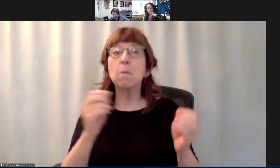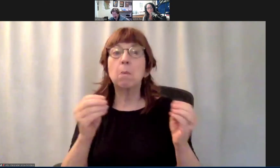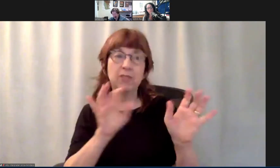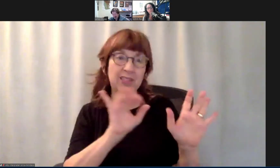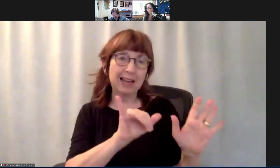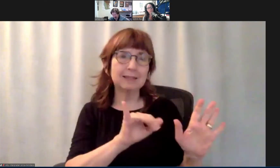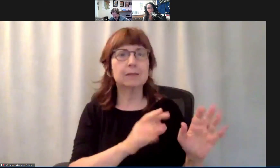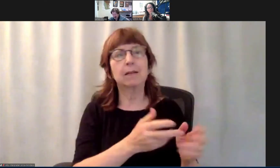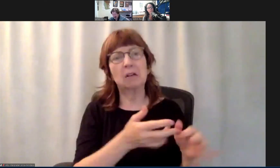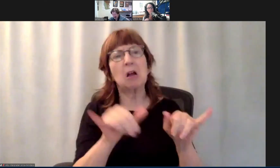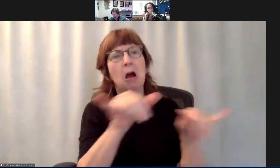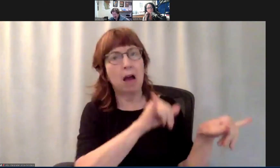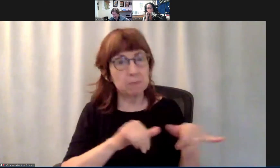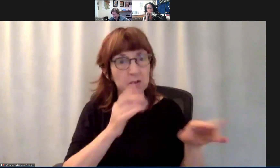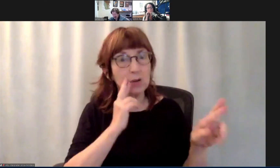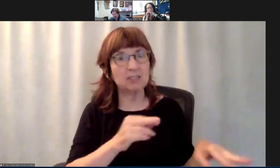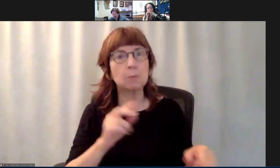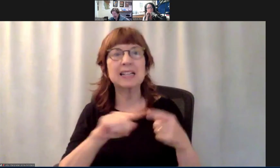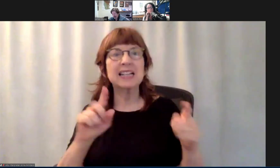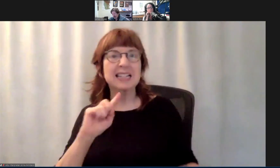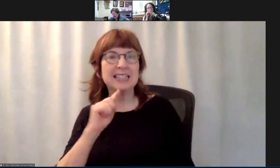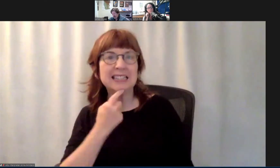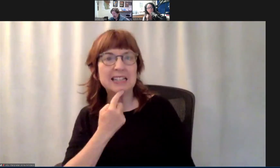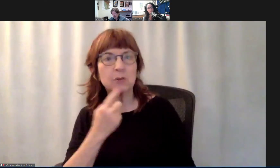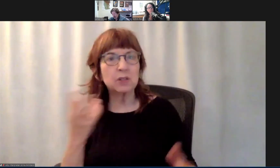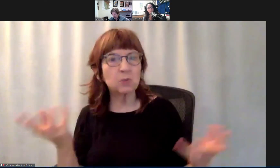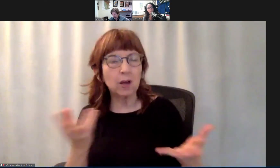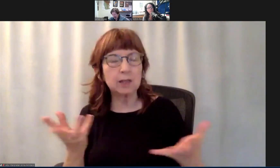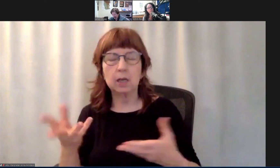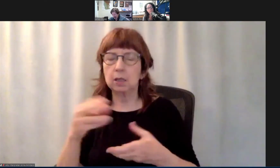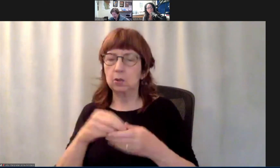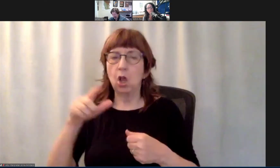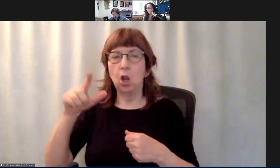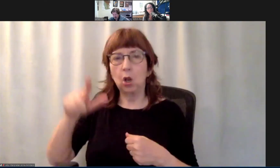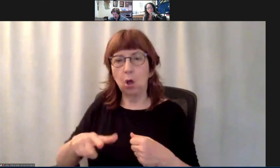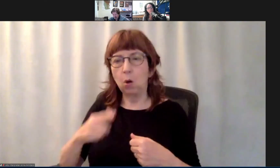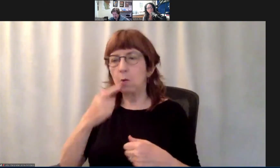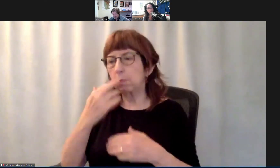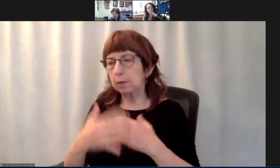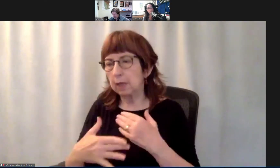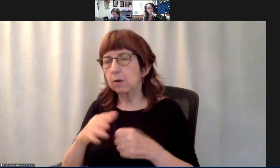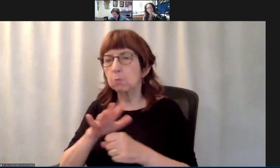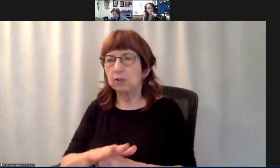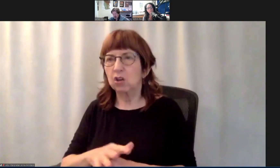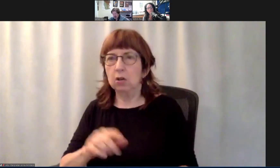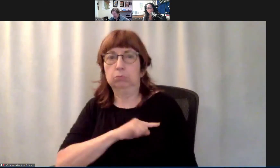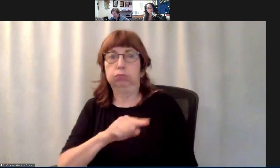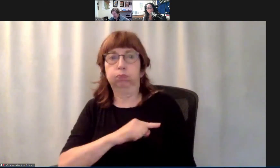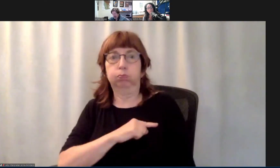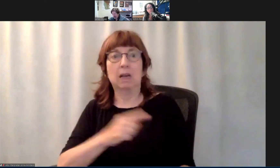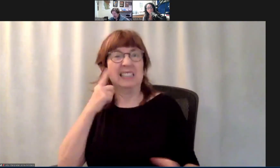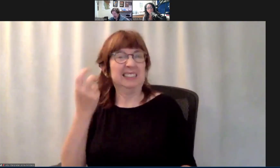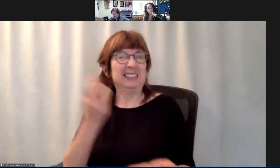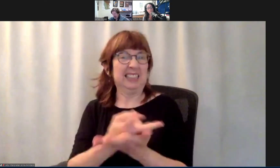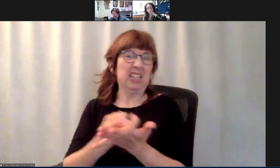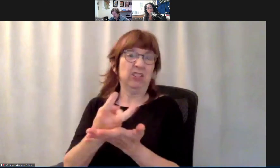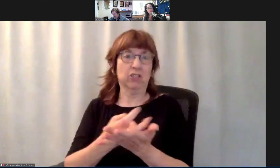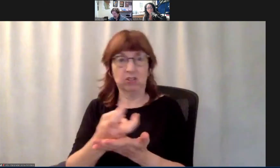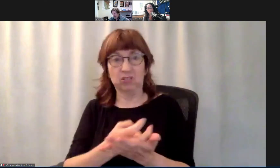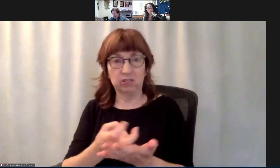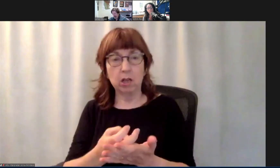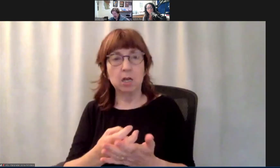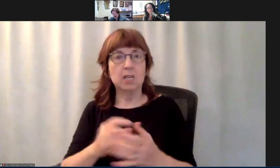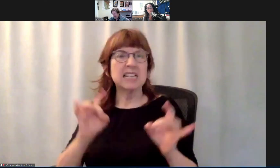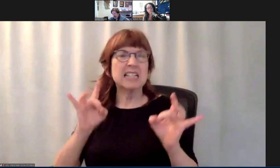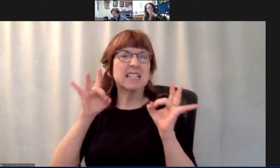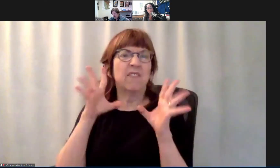are the common reactions. The serious reactions include low blood pressure, rapid heartbeat, seizures, severe